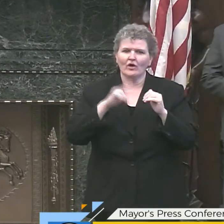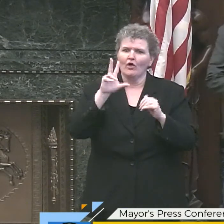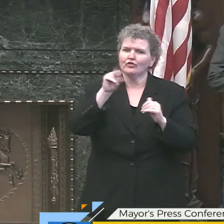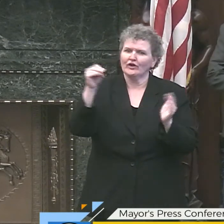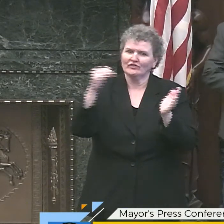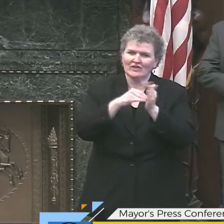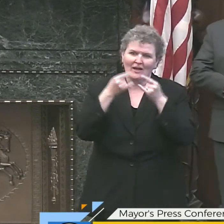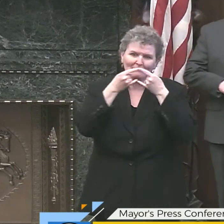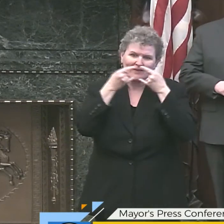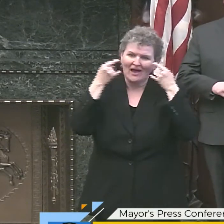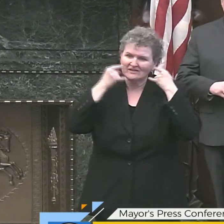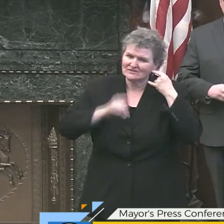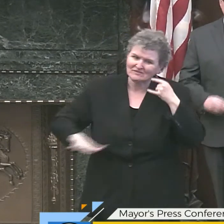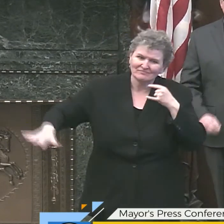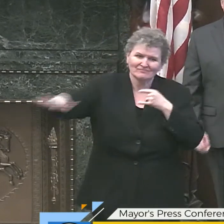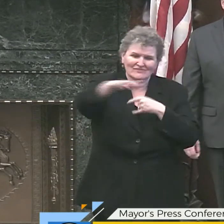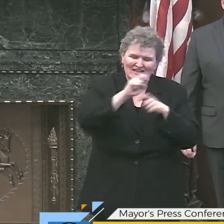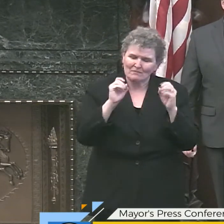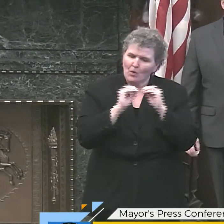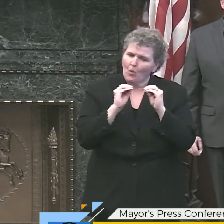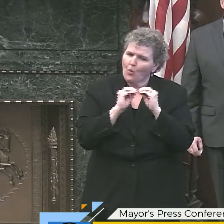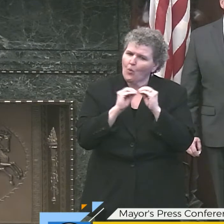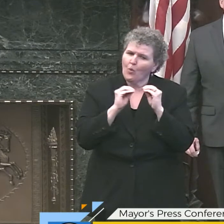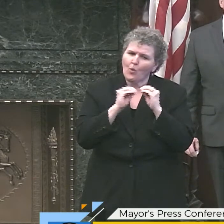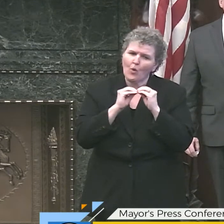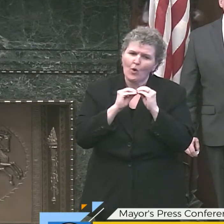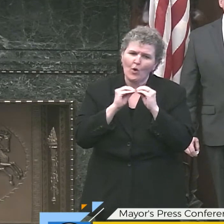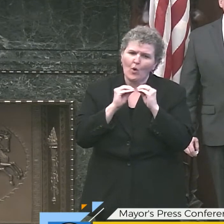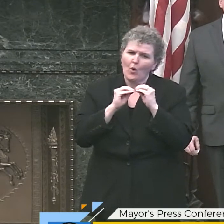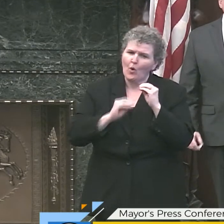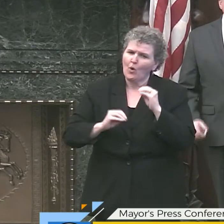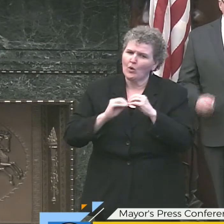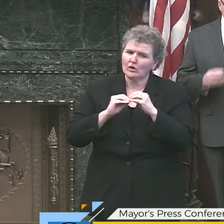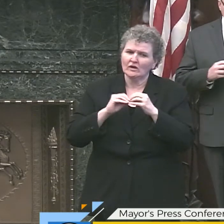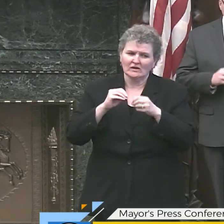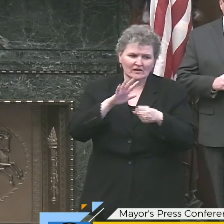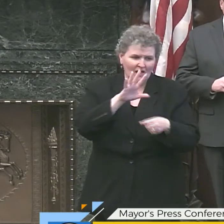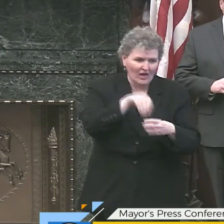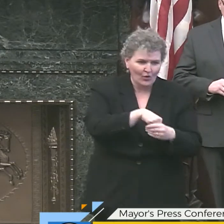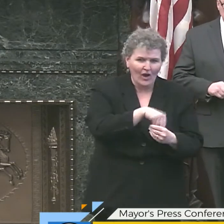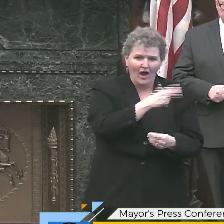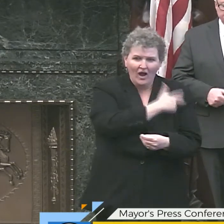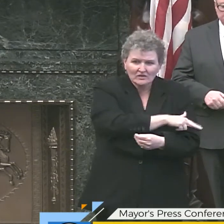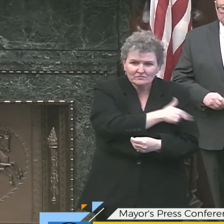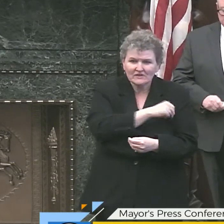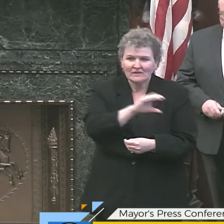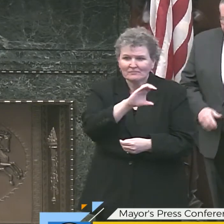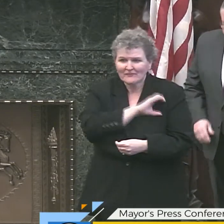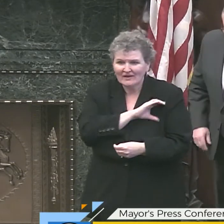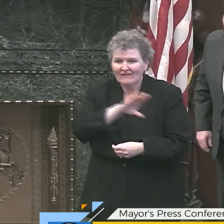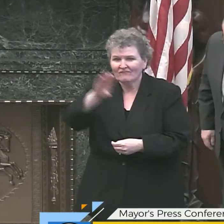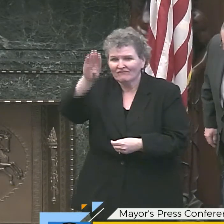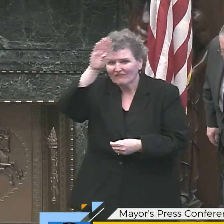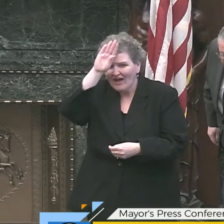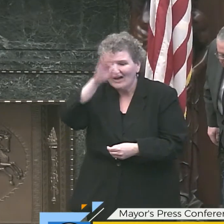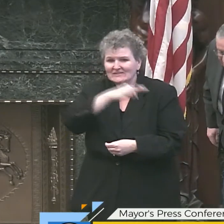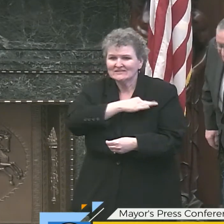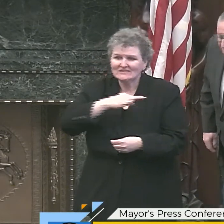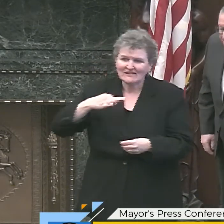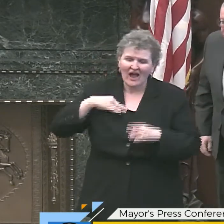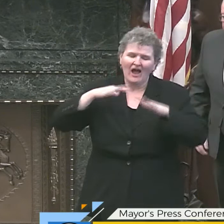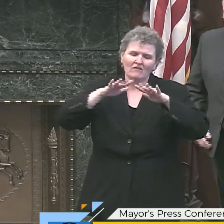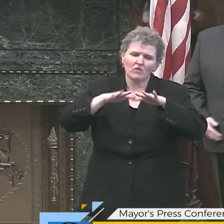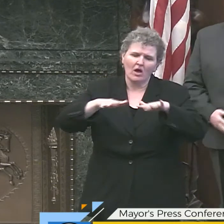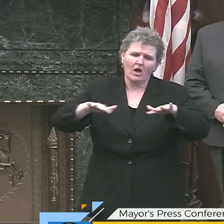for the city as a whole, including hospitals, first responders, and other staff. So I don't recall